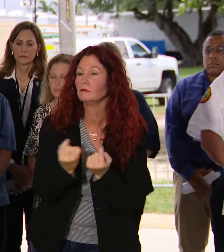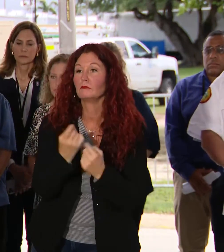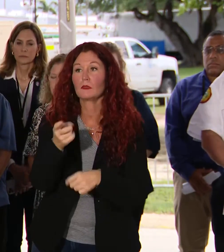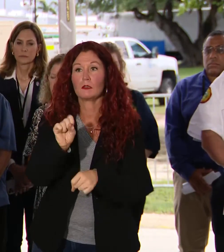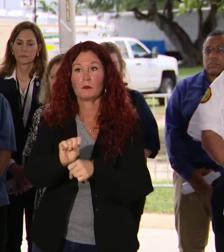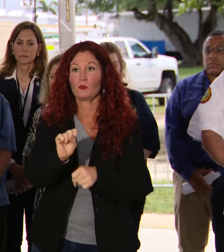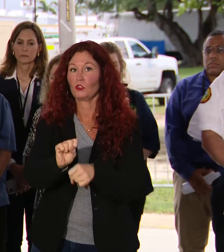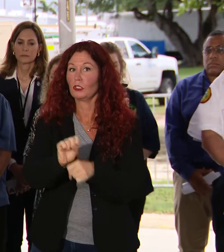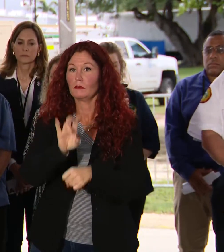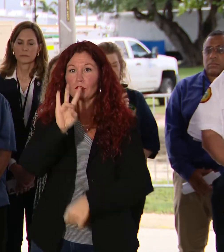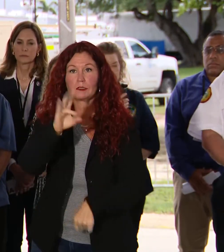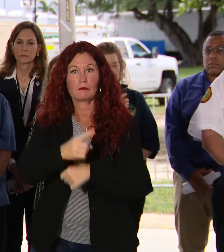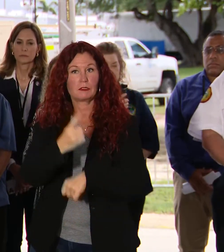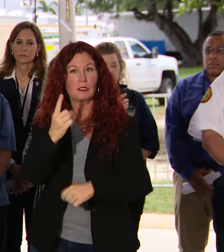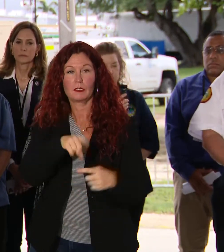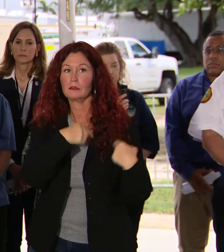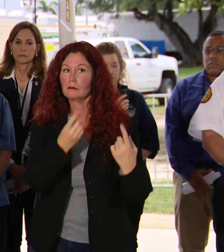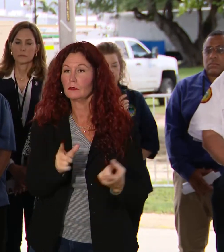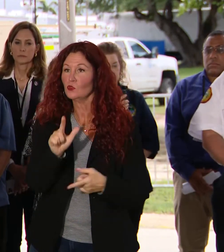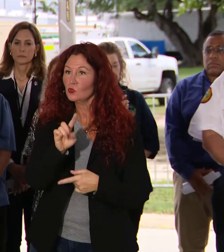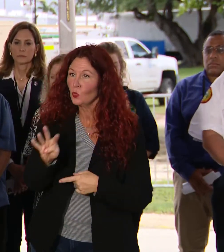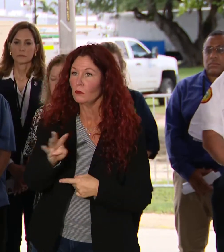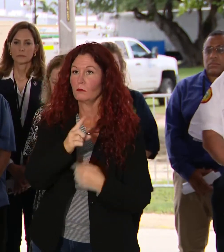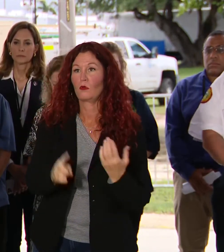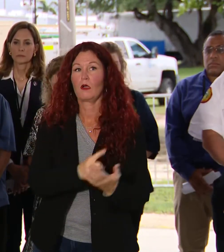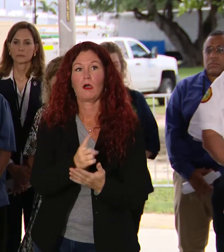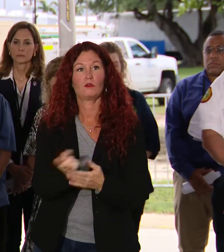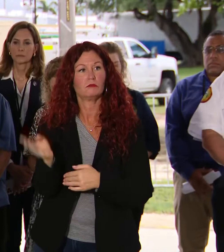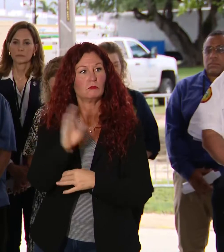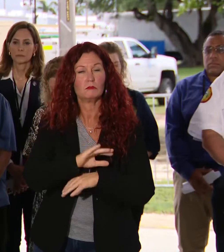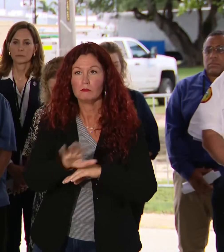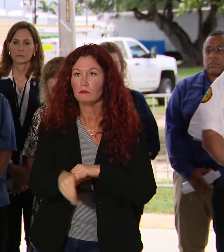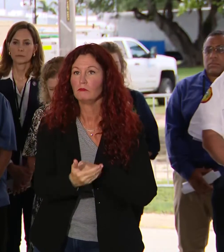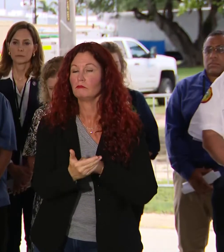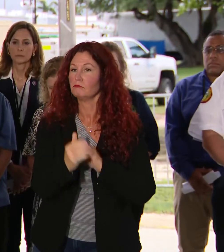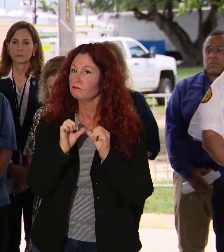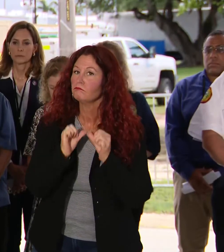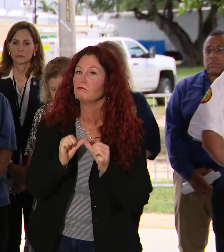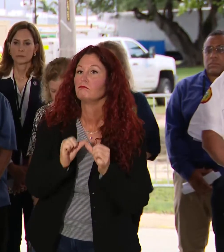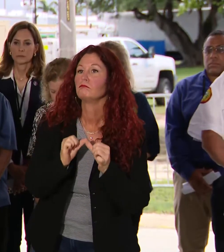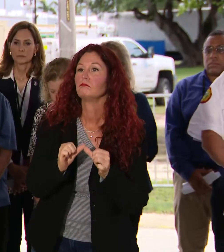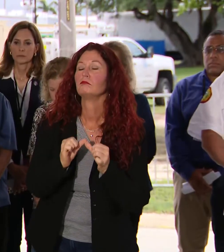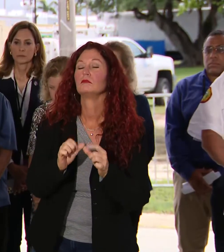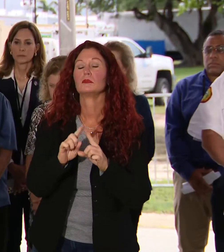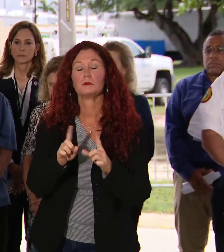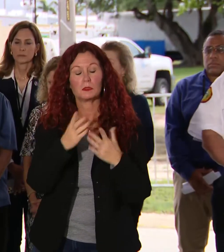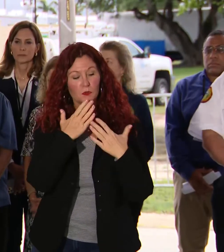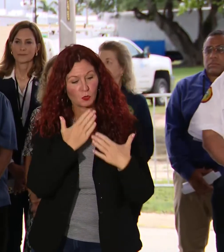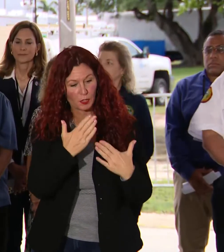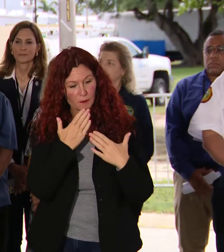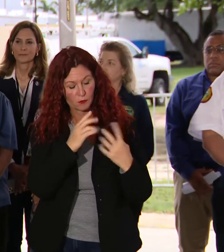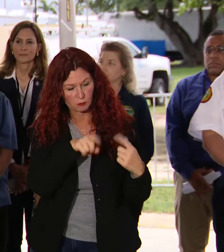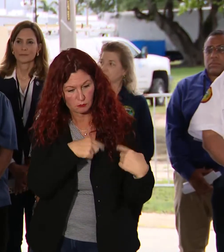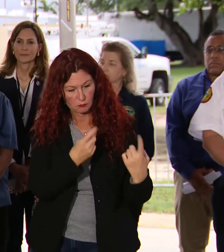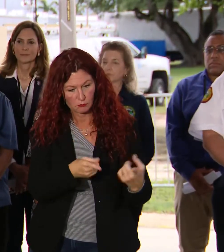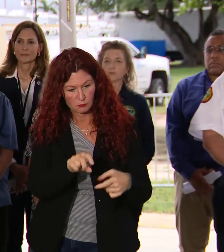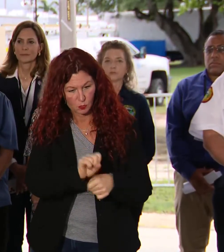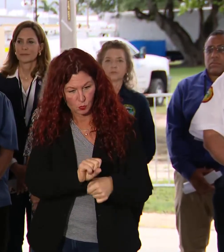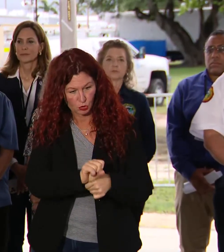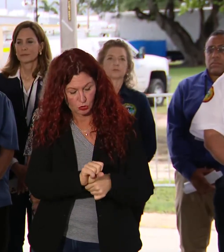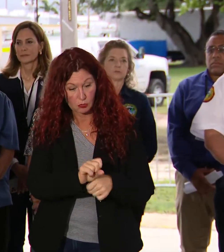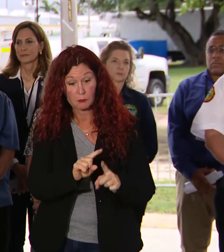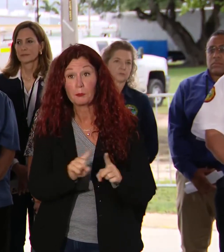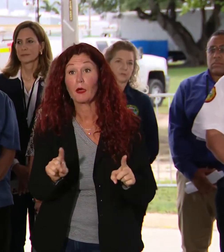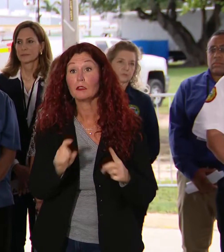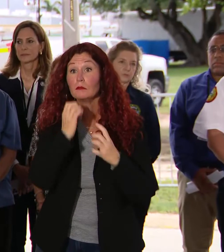the standing structure. I am grateful to their hard work that got us back to work on the search and rescue as soon as